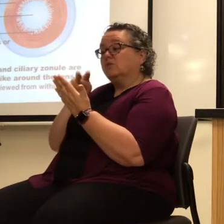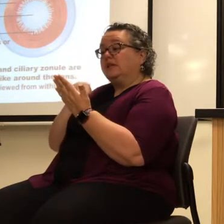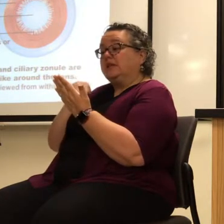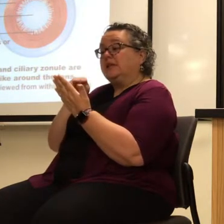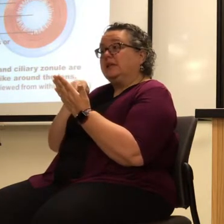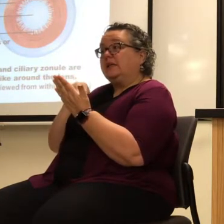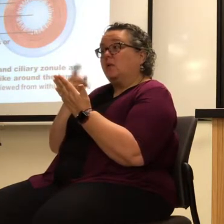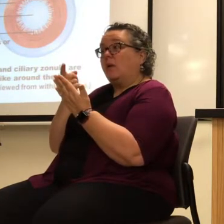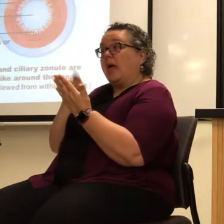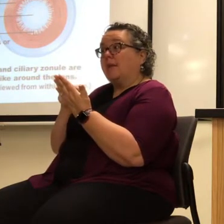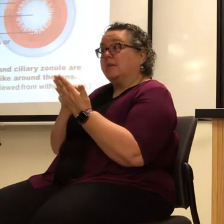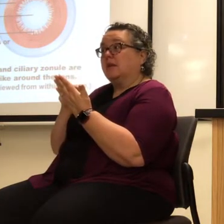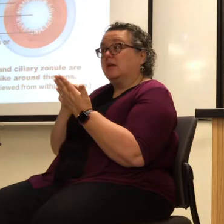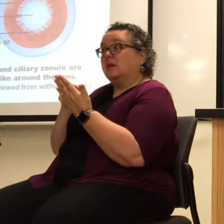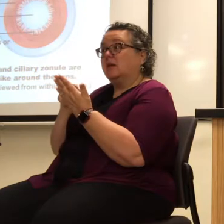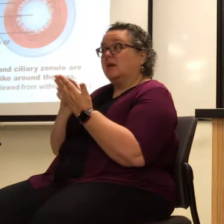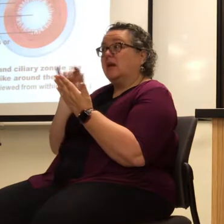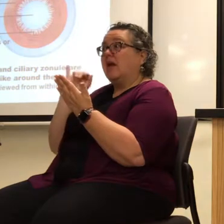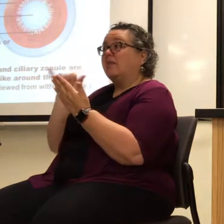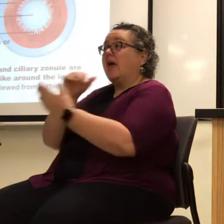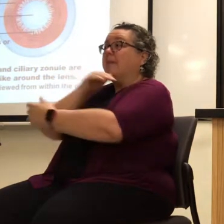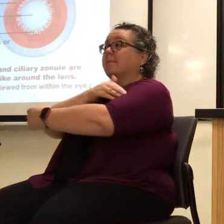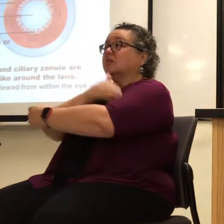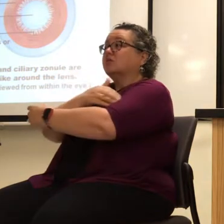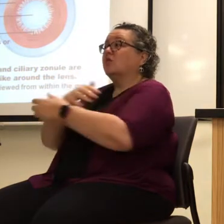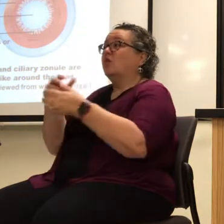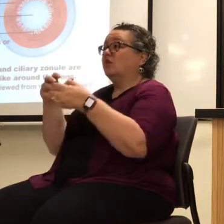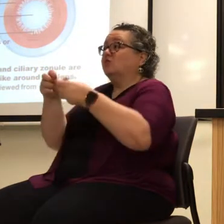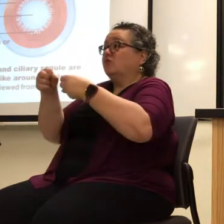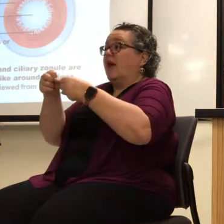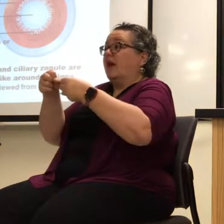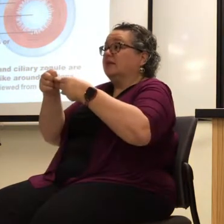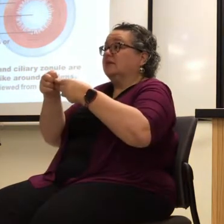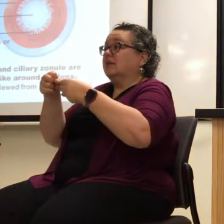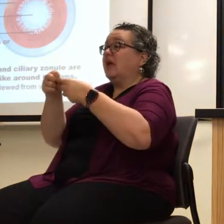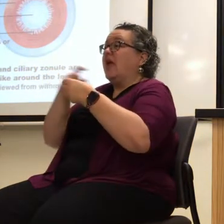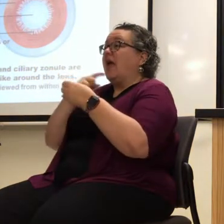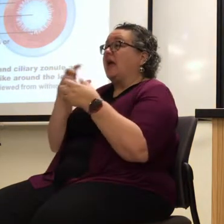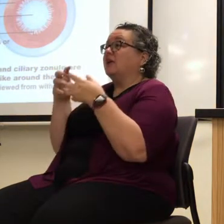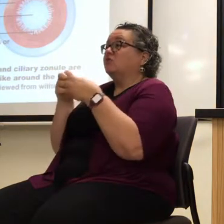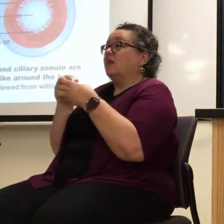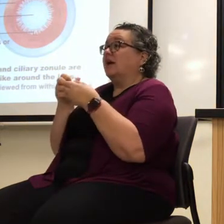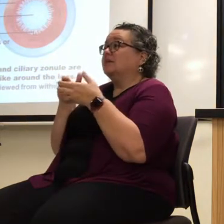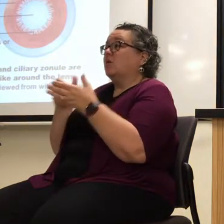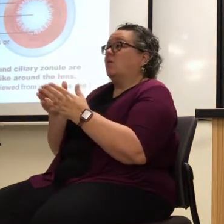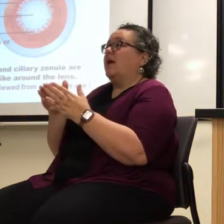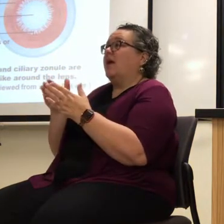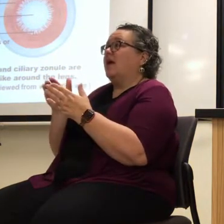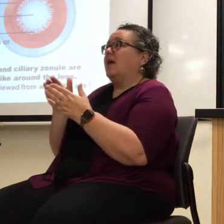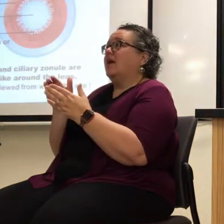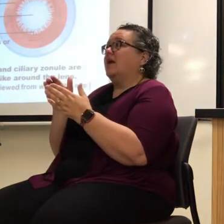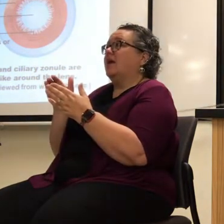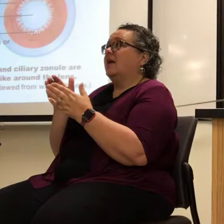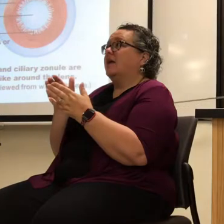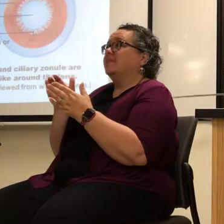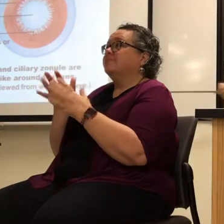is this muscle contracts, and it contracts in a way that